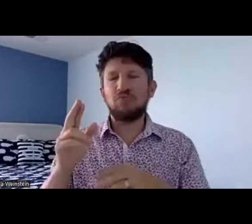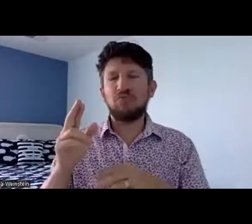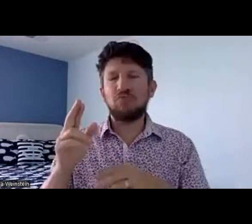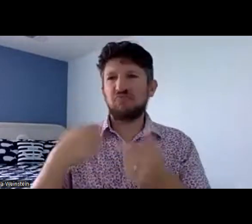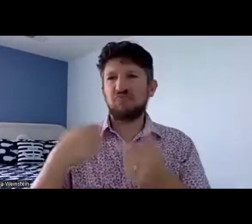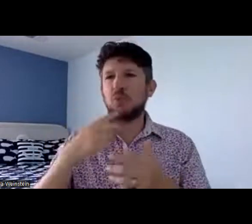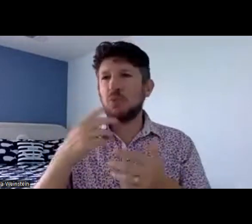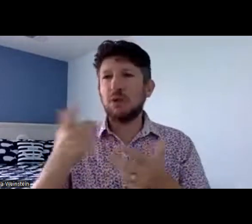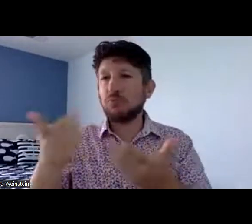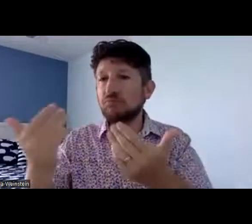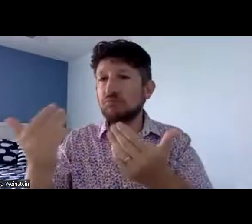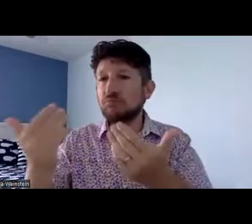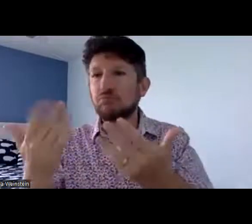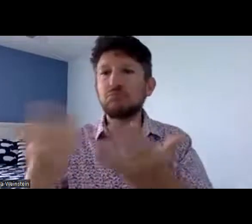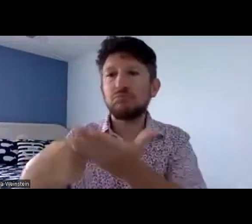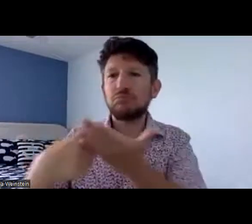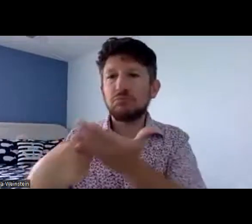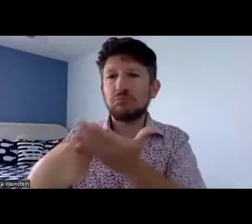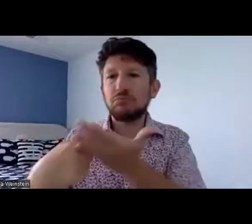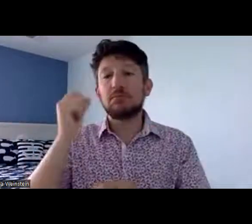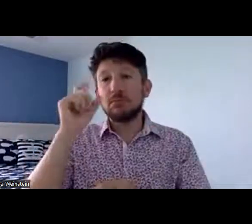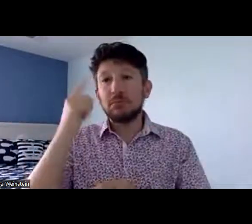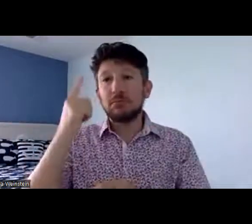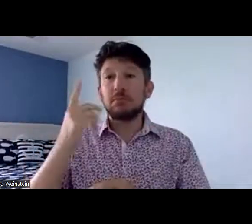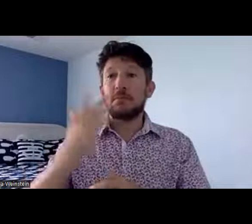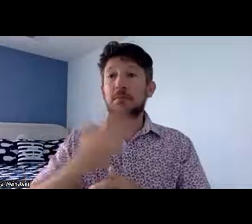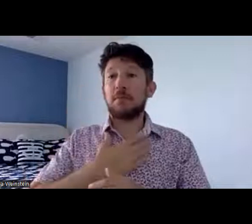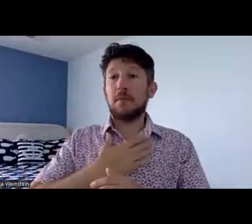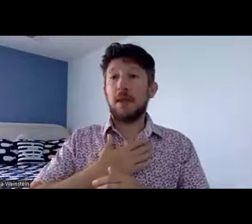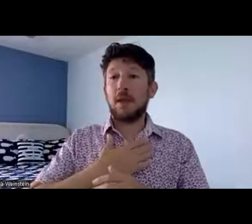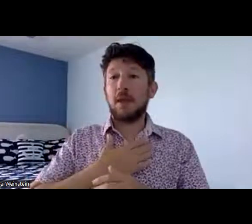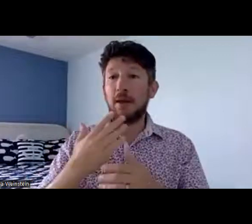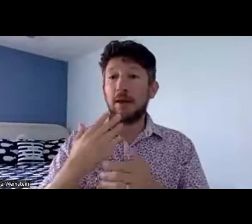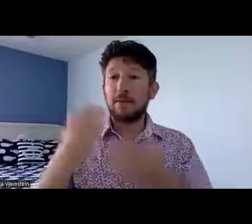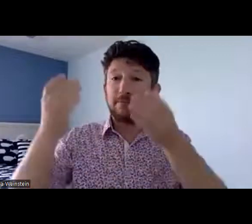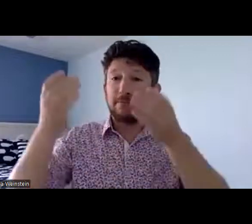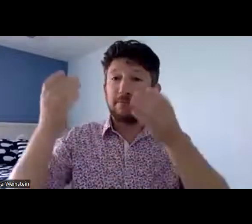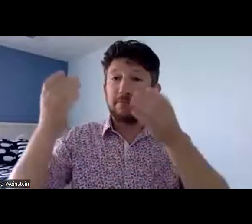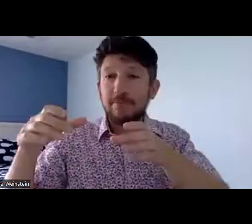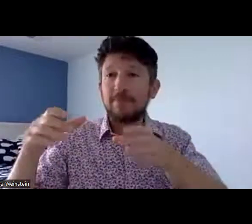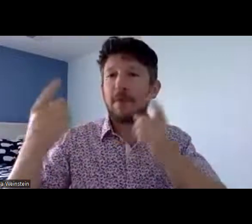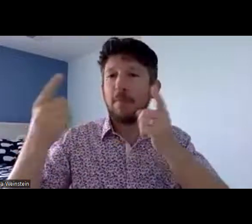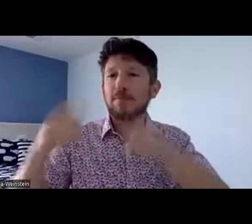So the ground rules for tonight are your video off and your microphone muted.